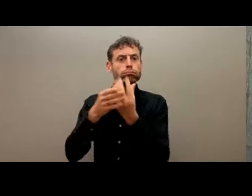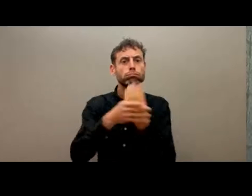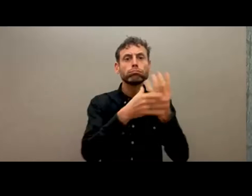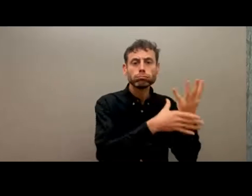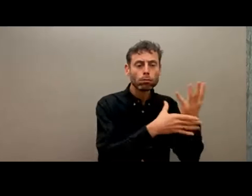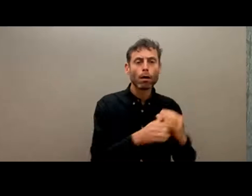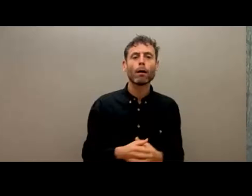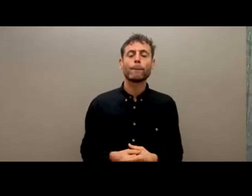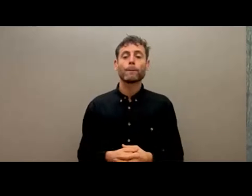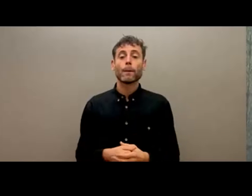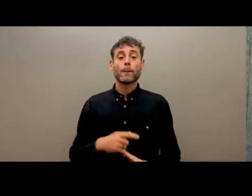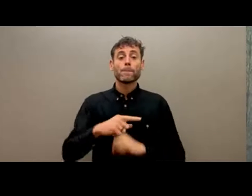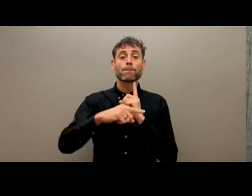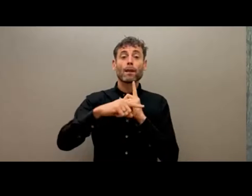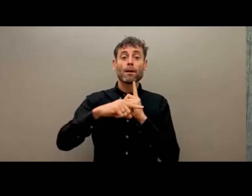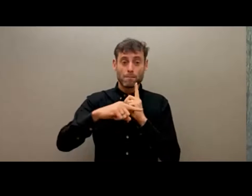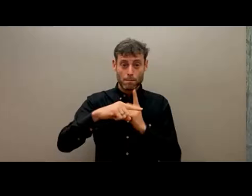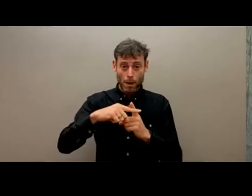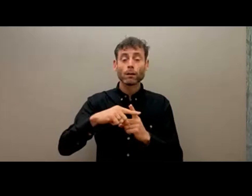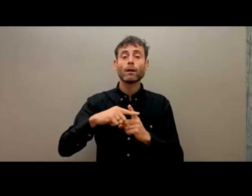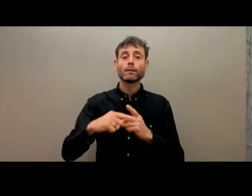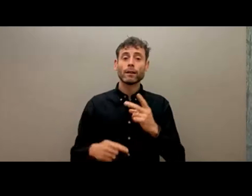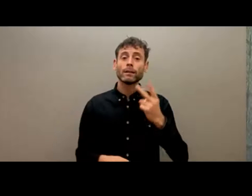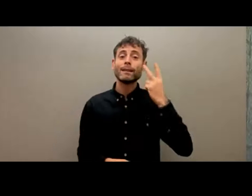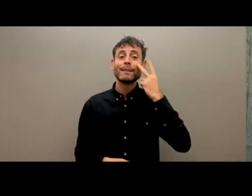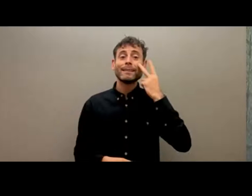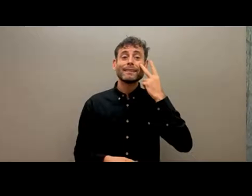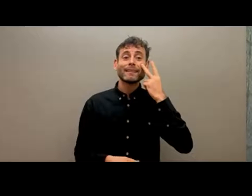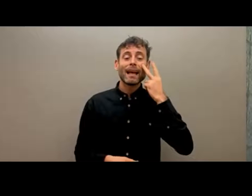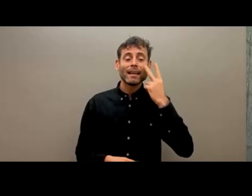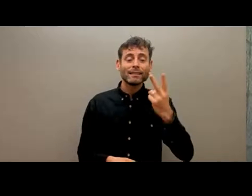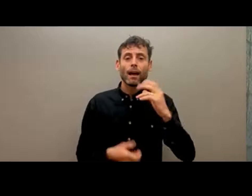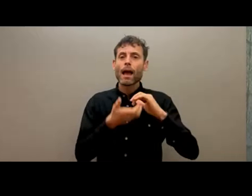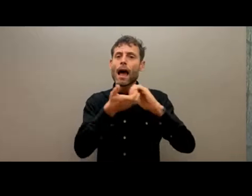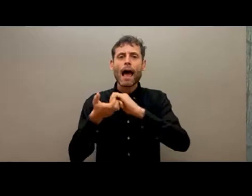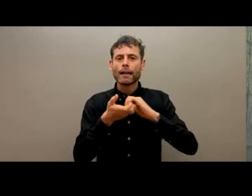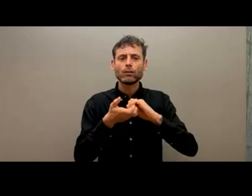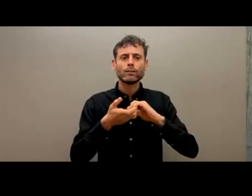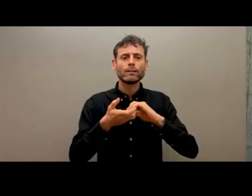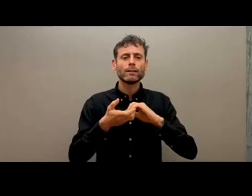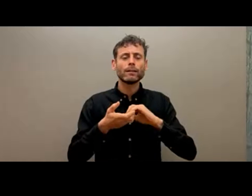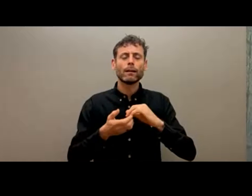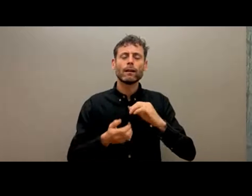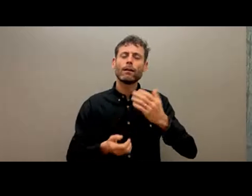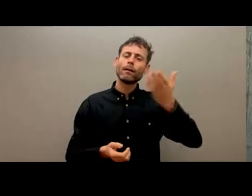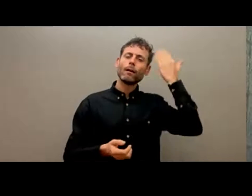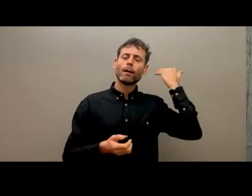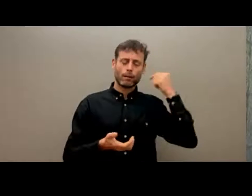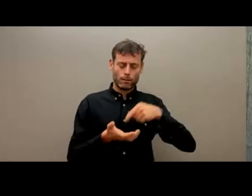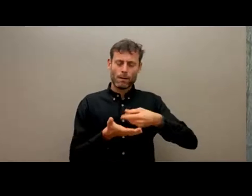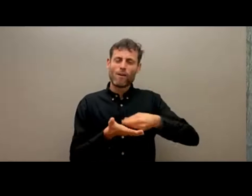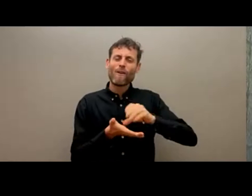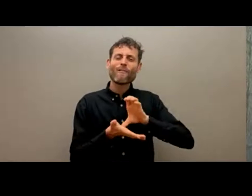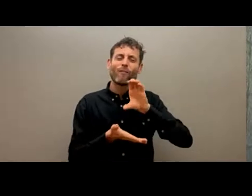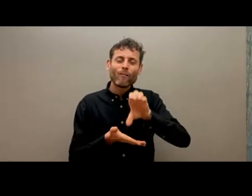hosting basically national volunteers. So rather than sending international volunteers, they're using their funding and their